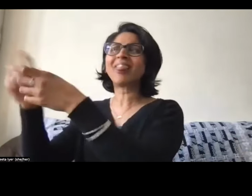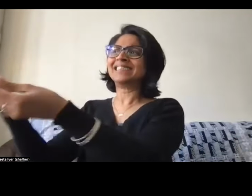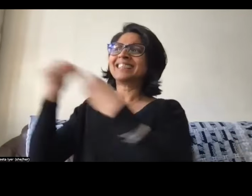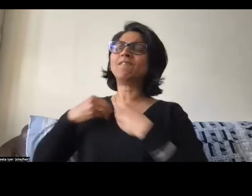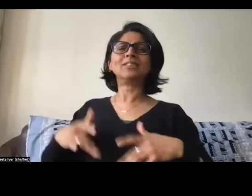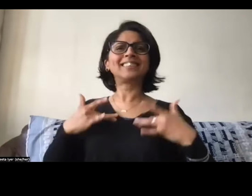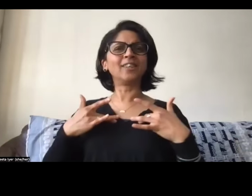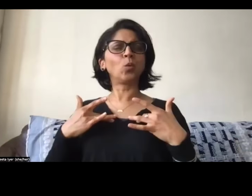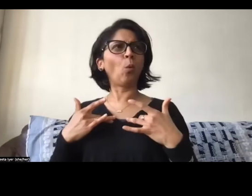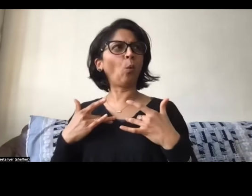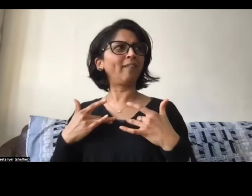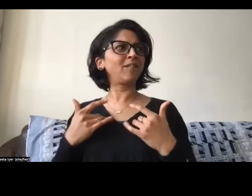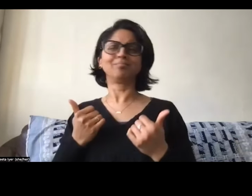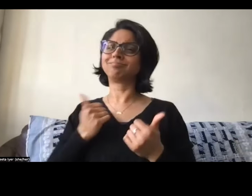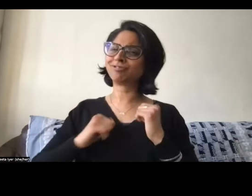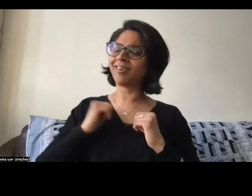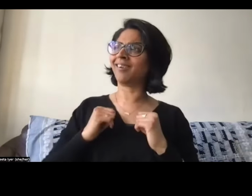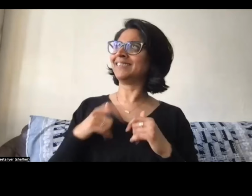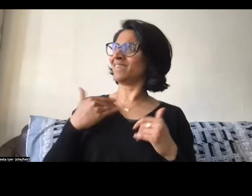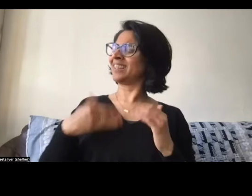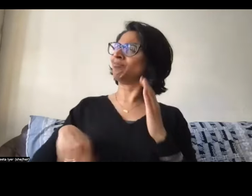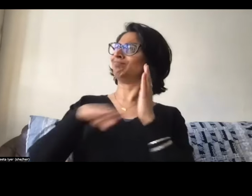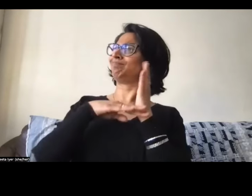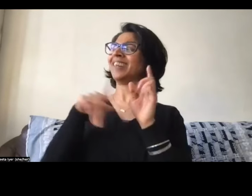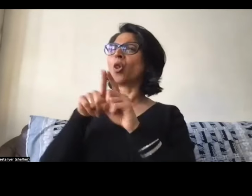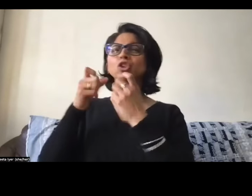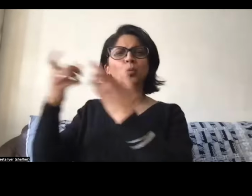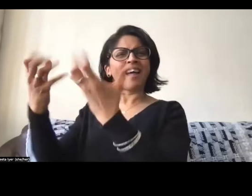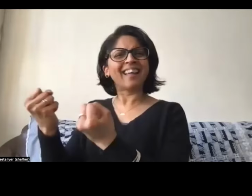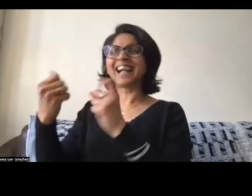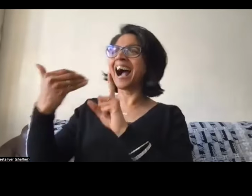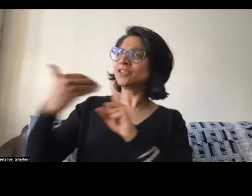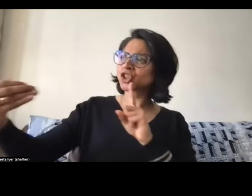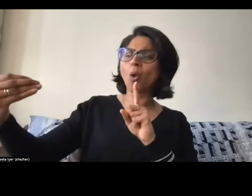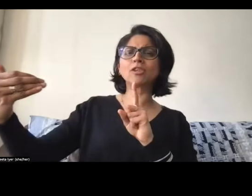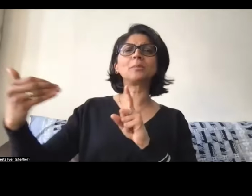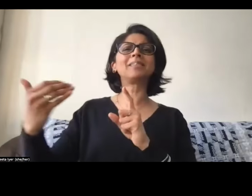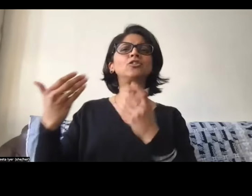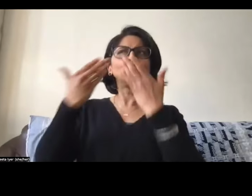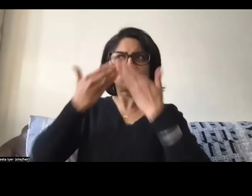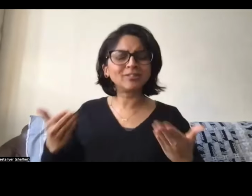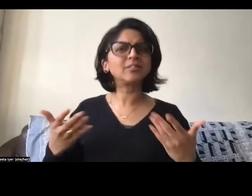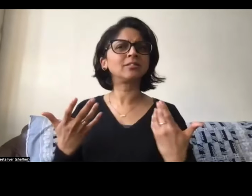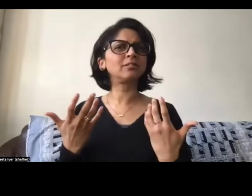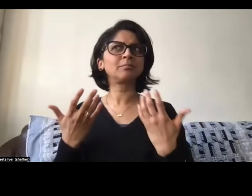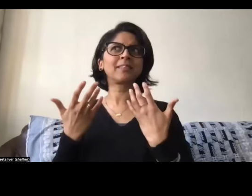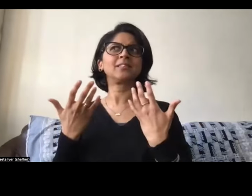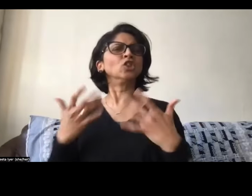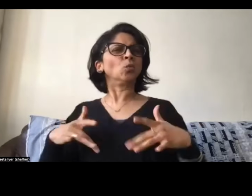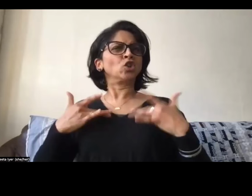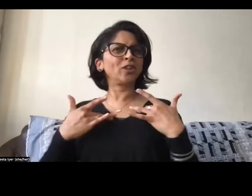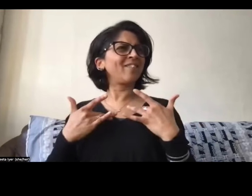for her. So she felt that she had a sense of pride and belonging, and that she was recognized and acknowledged